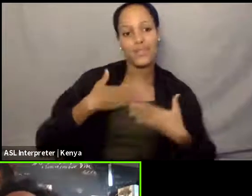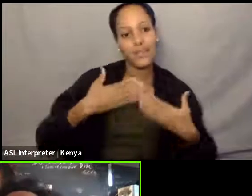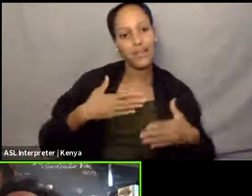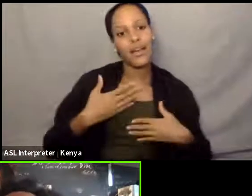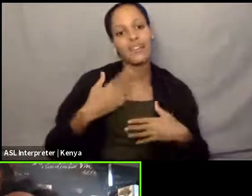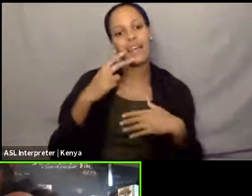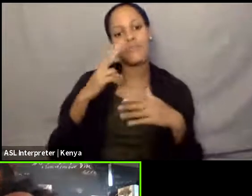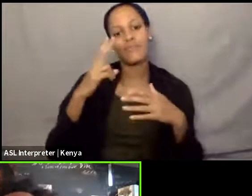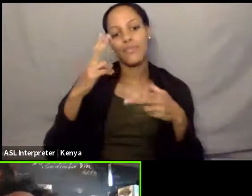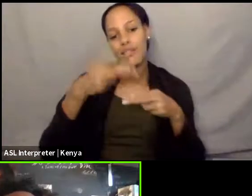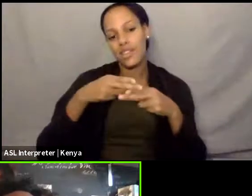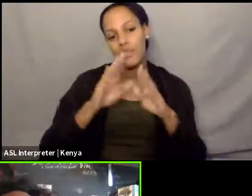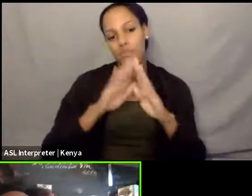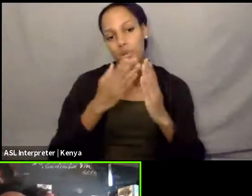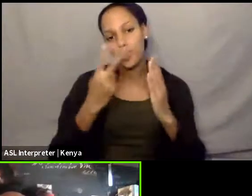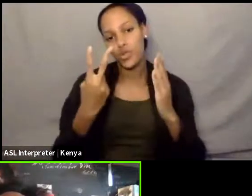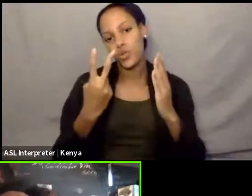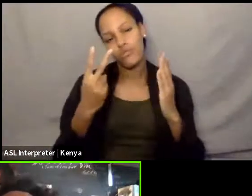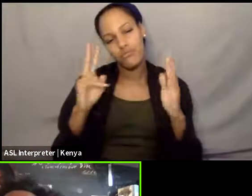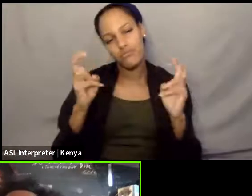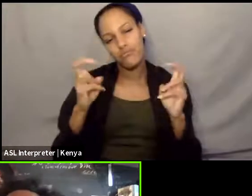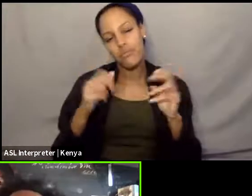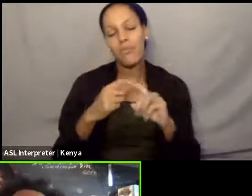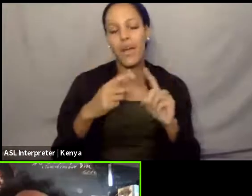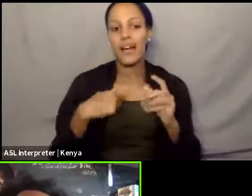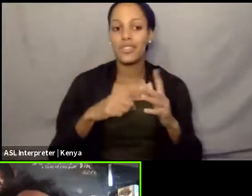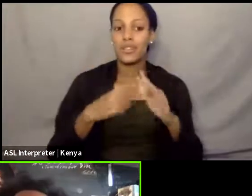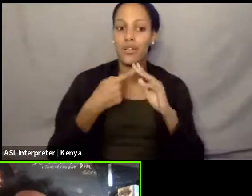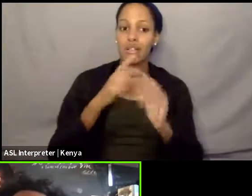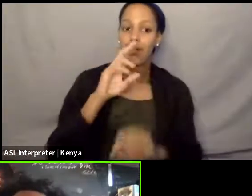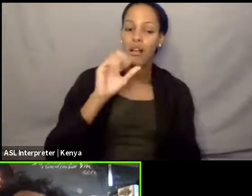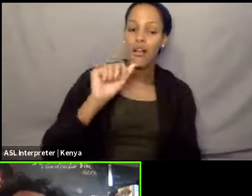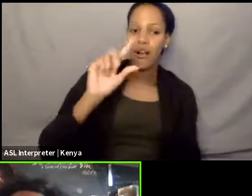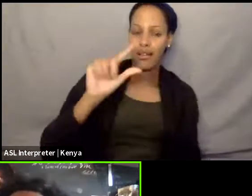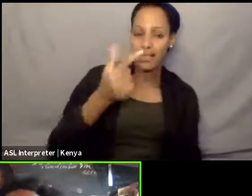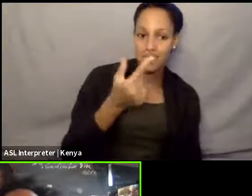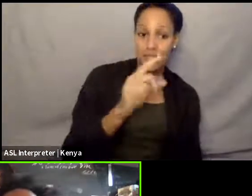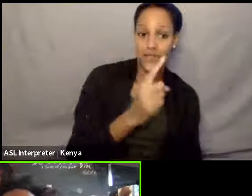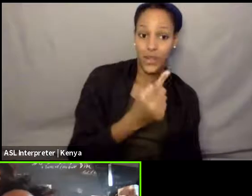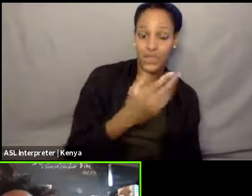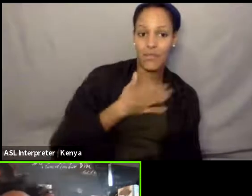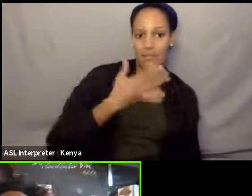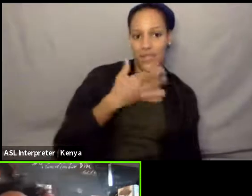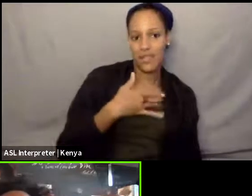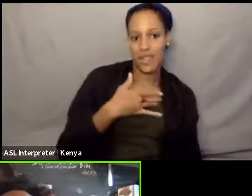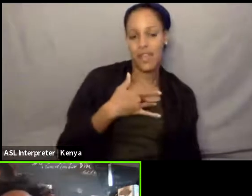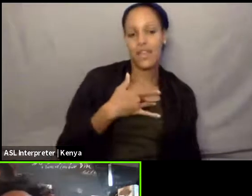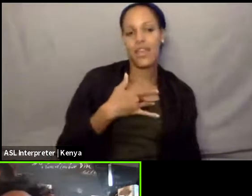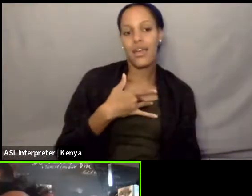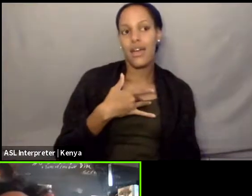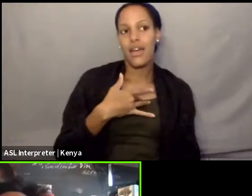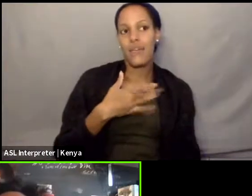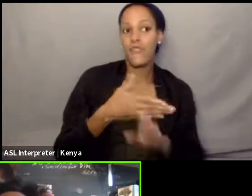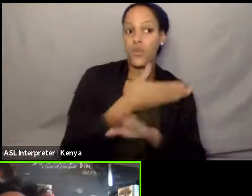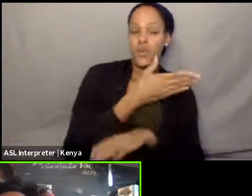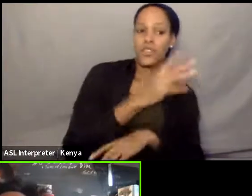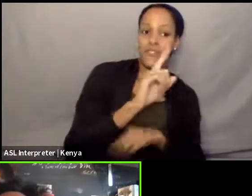calling book two. I started at August 1st, my birthday, and it's been 5 years since I started the last one.